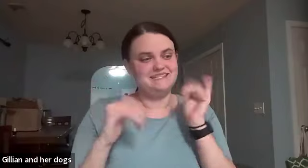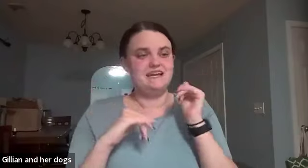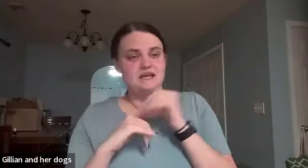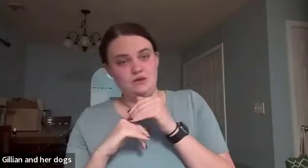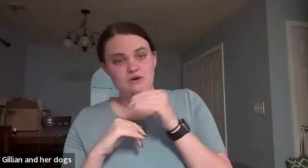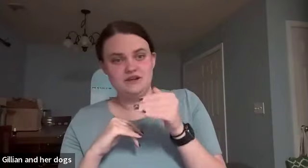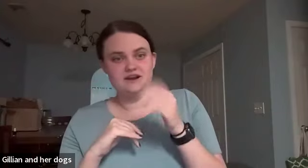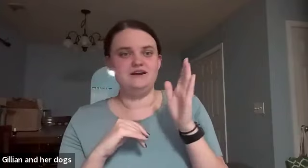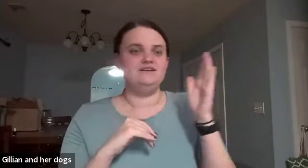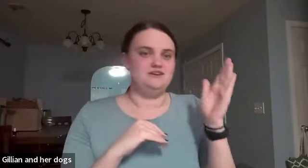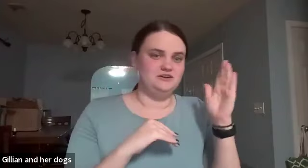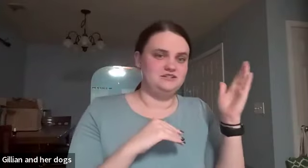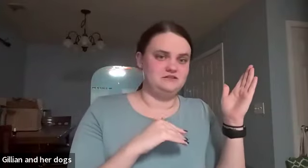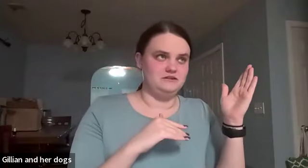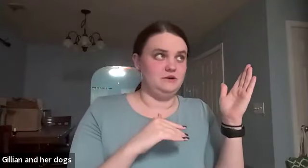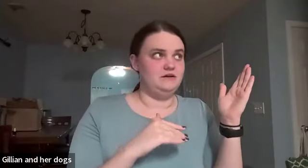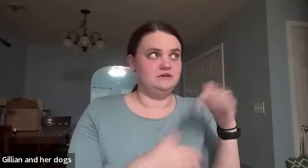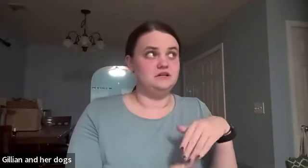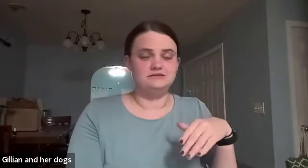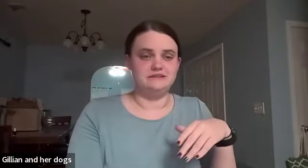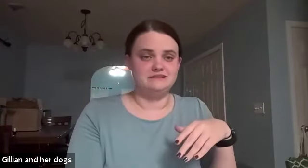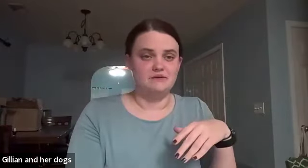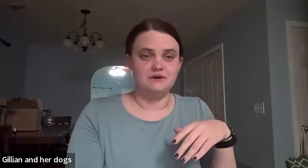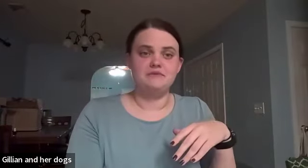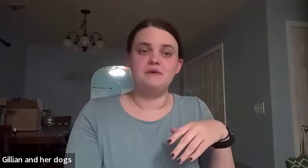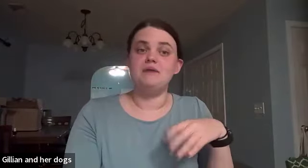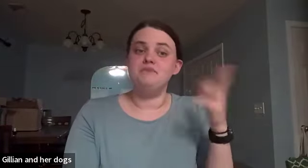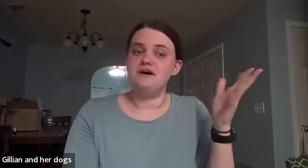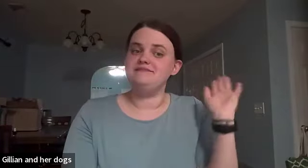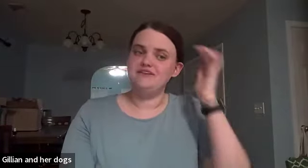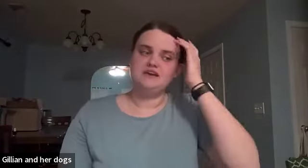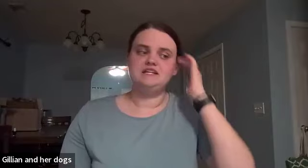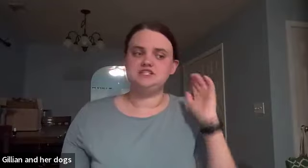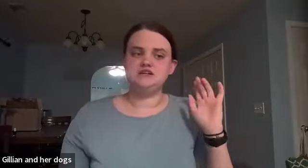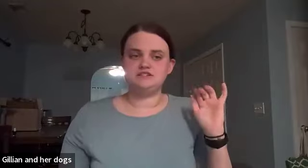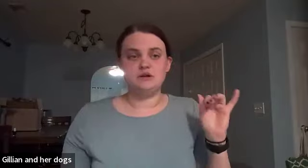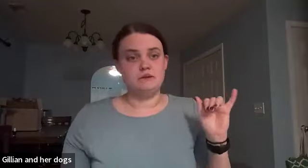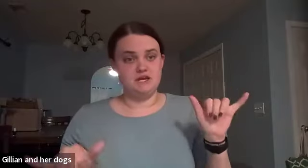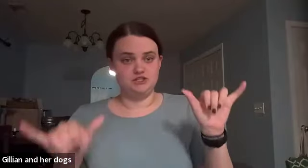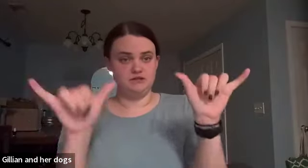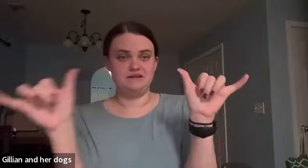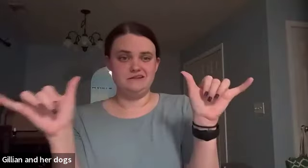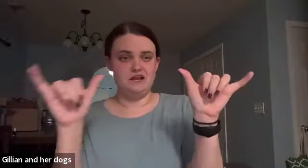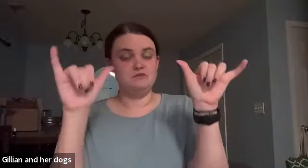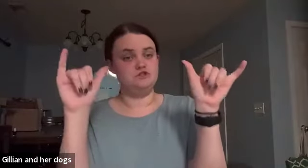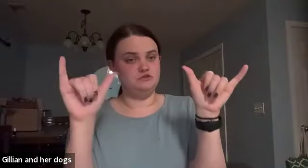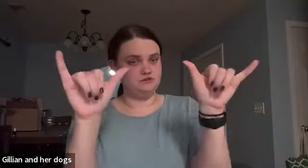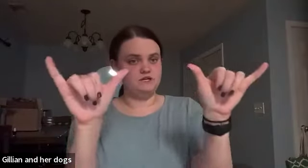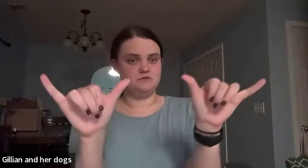artist, lawyer, cook, cook does not work that way. But engineer is going to be measuring because a lot of them do use measurement.